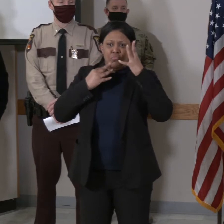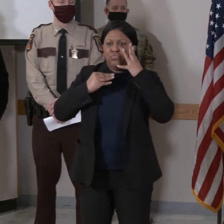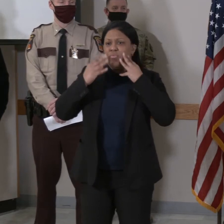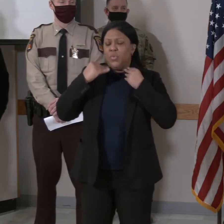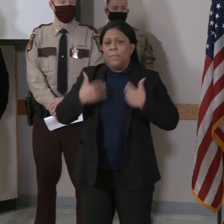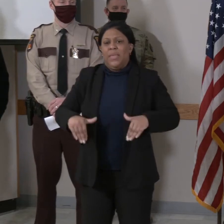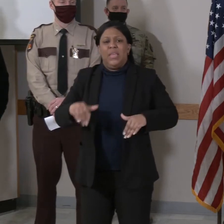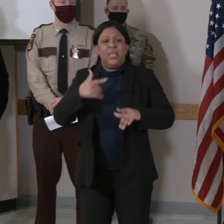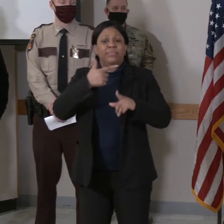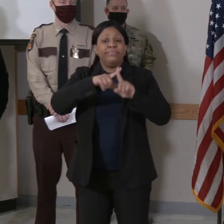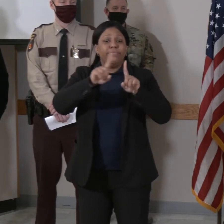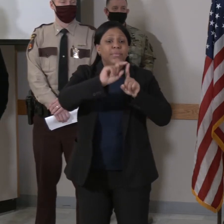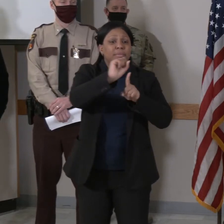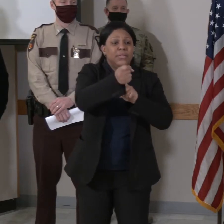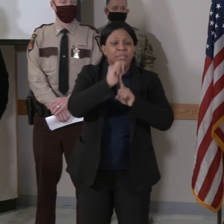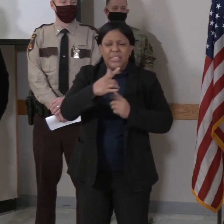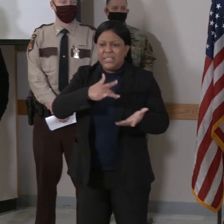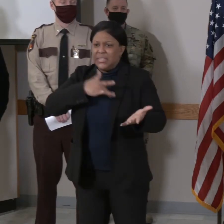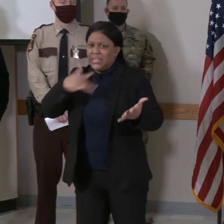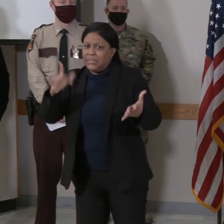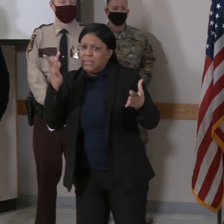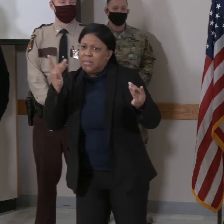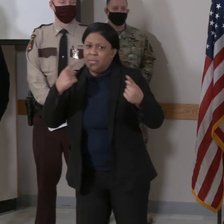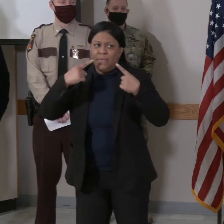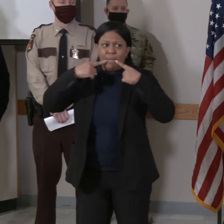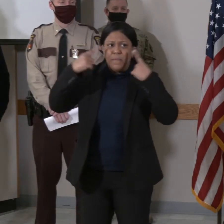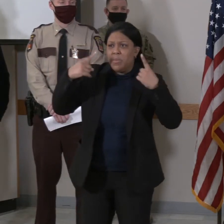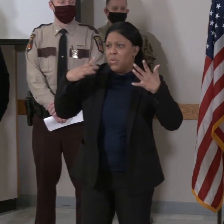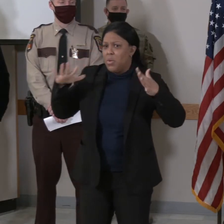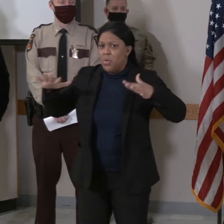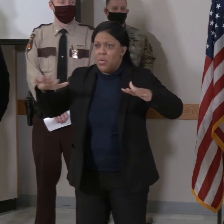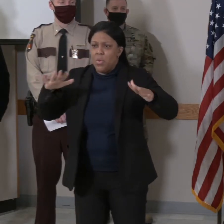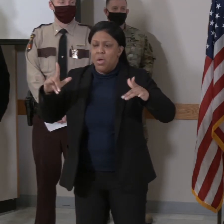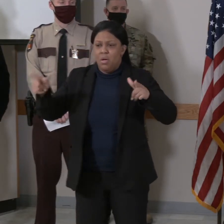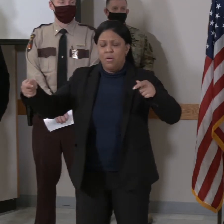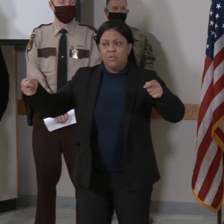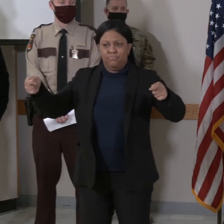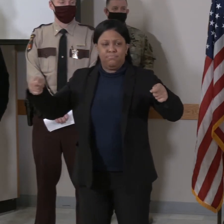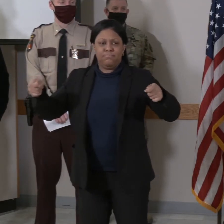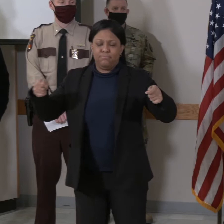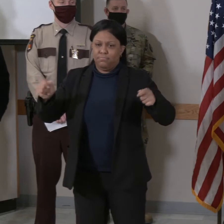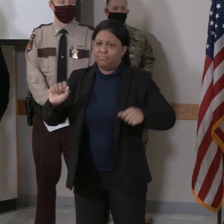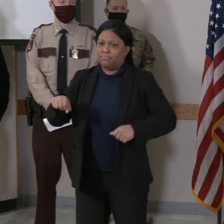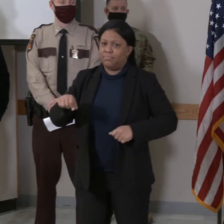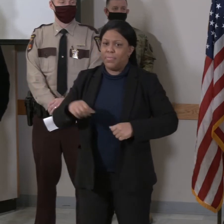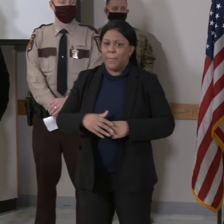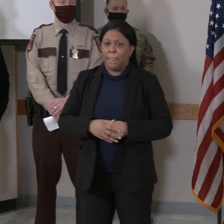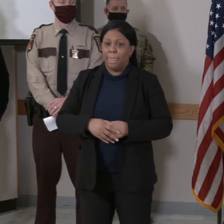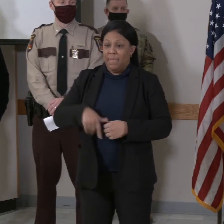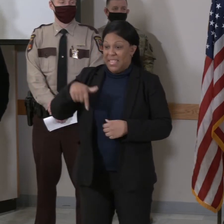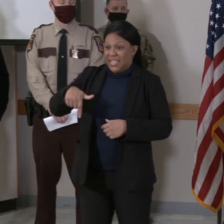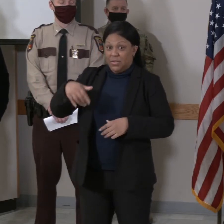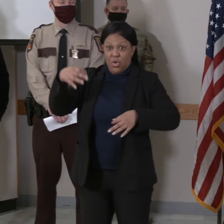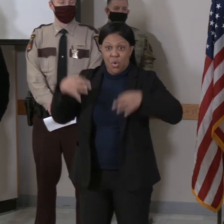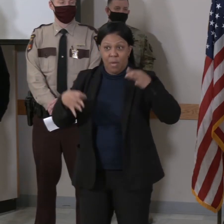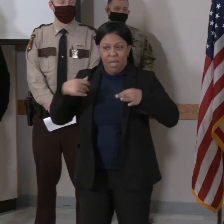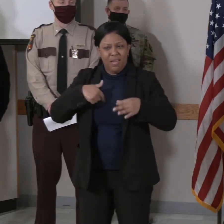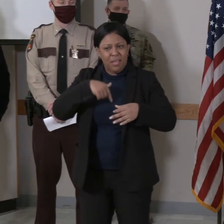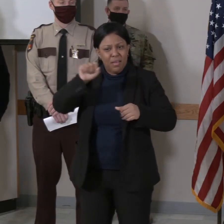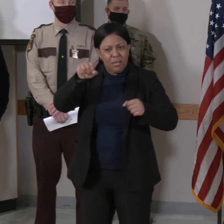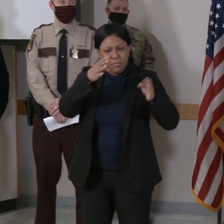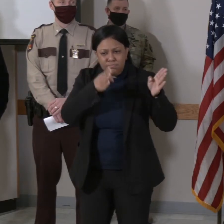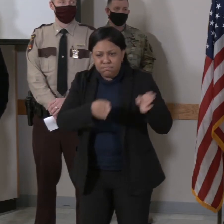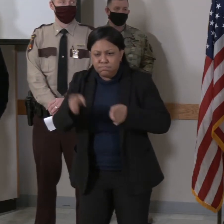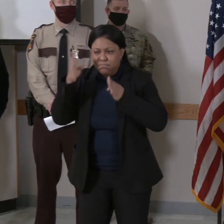managed to have a good job from that. We've been planning this for months. We're ready to protect